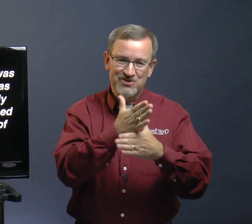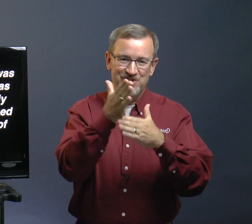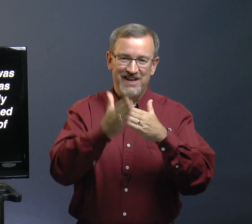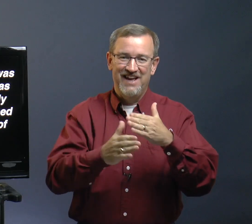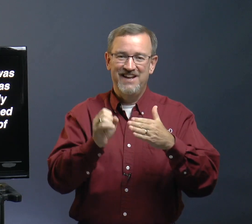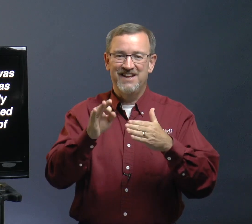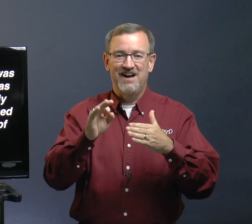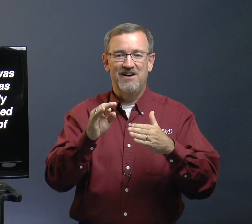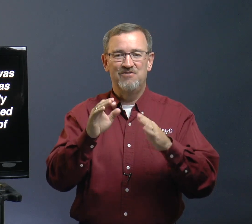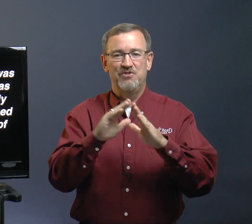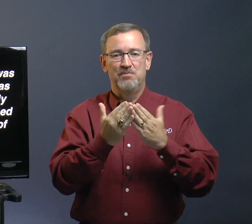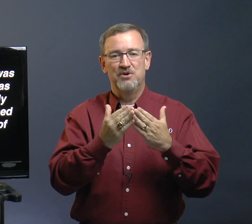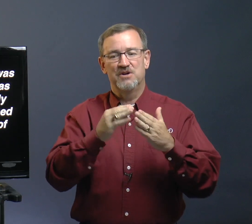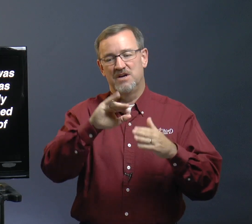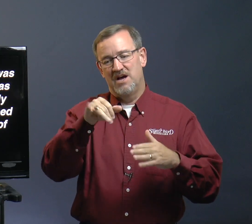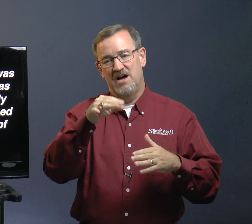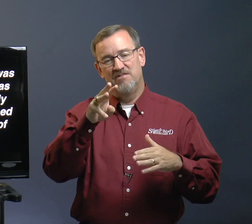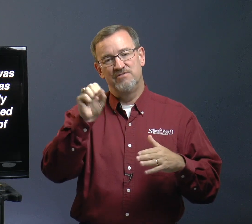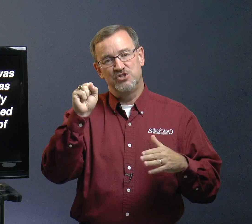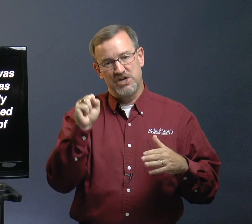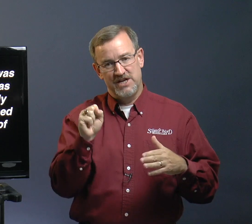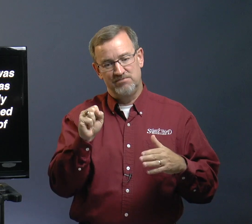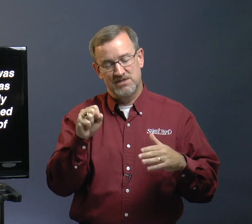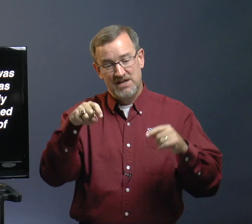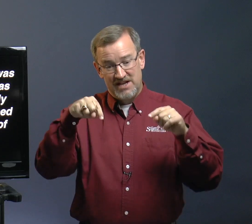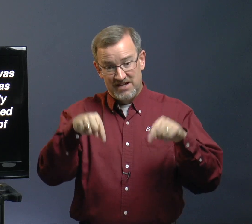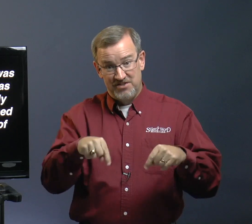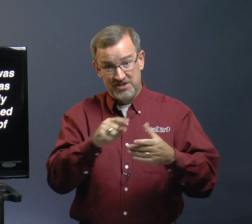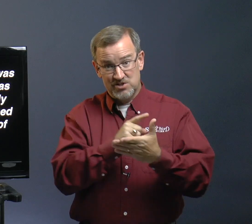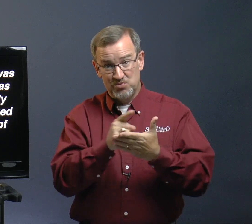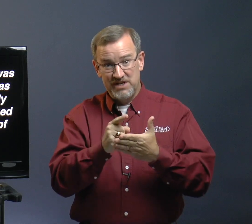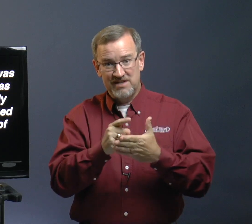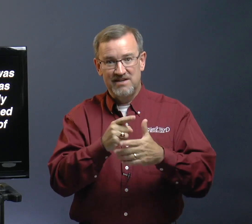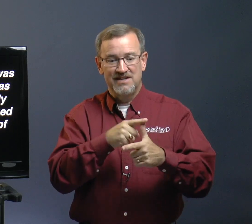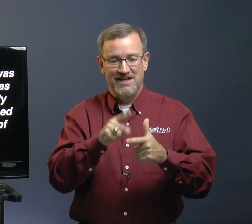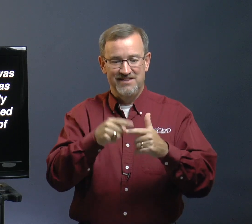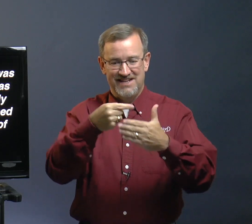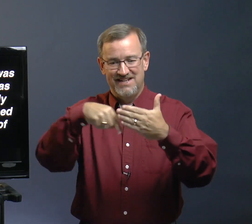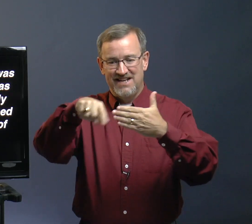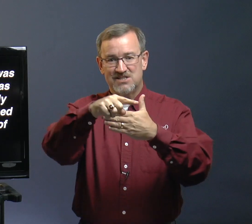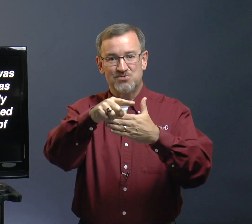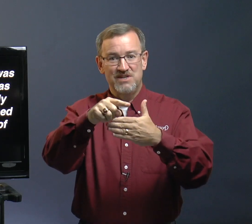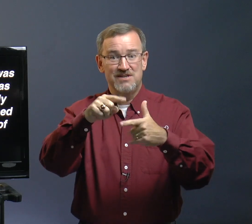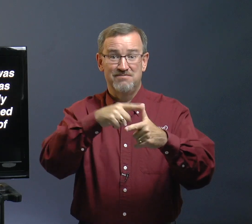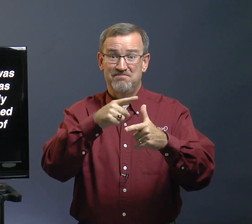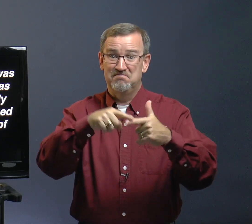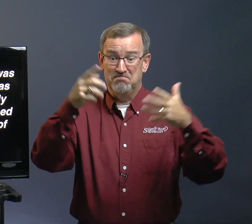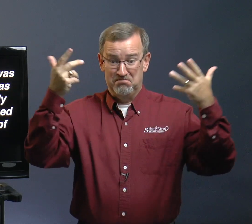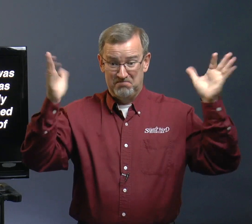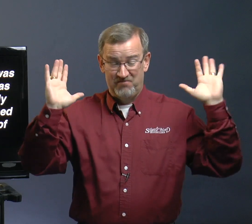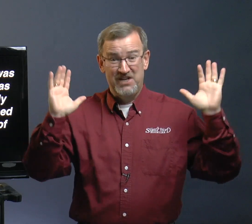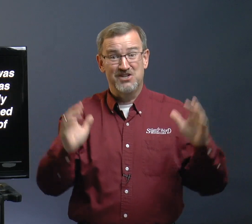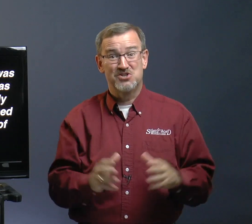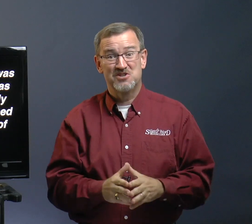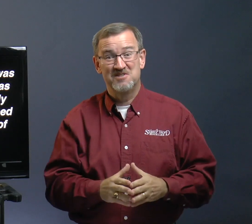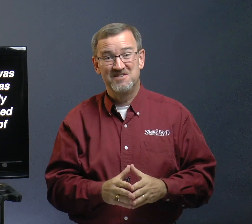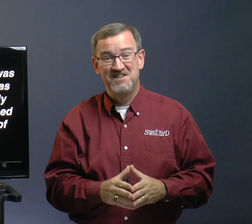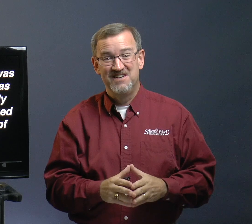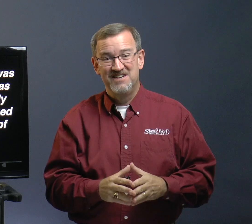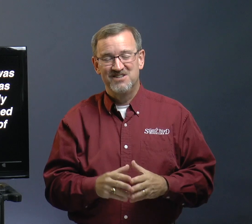to the end of the book of James. This week, and then next week, finished. So